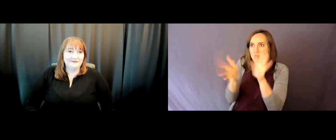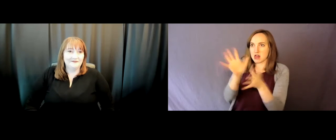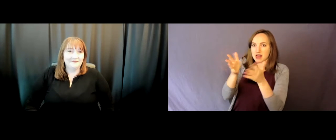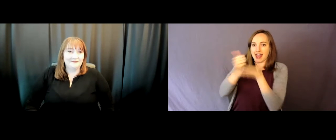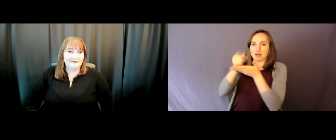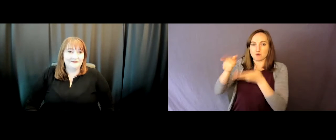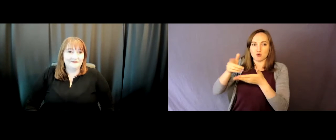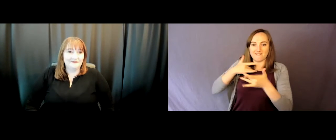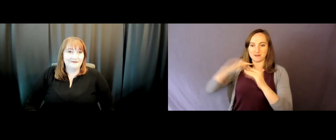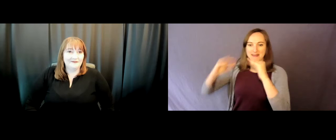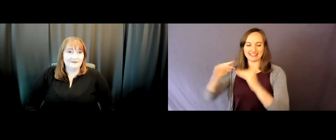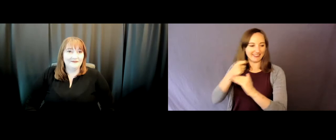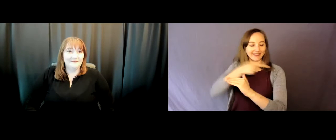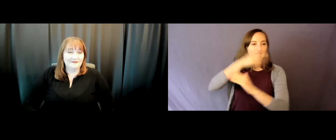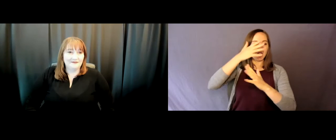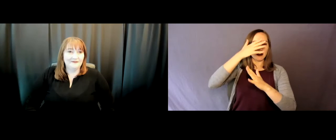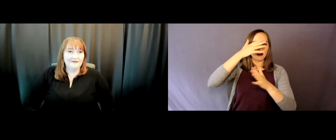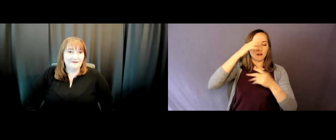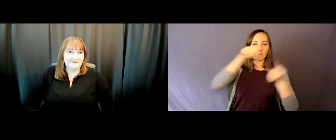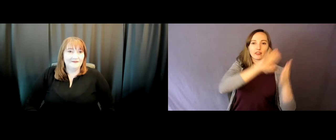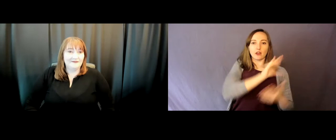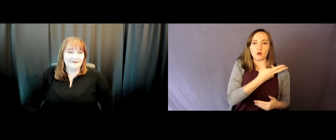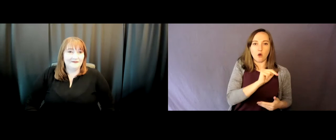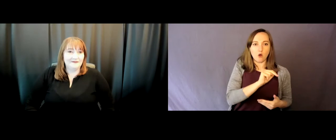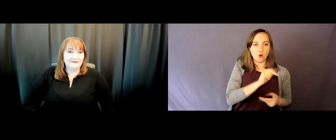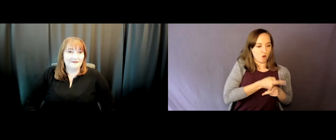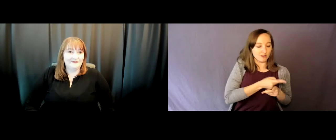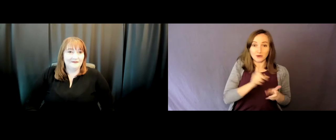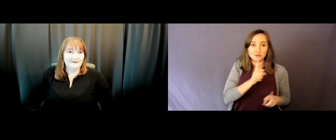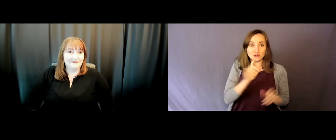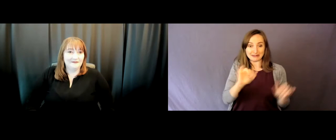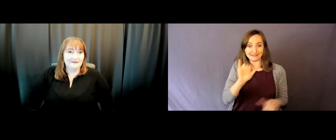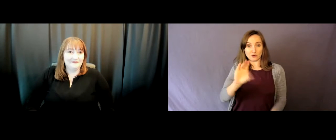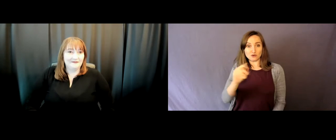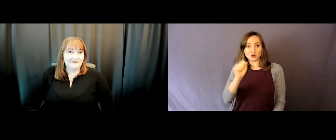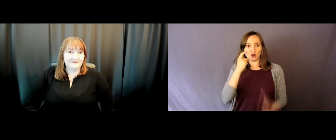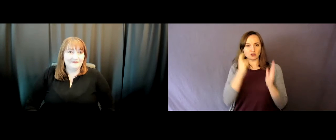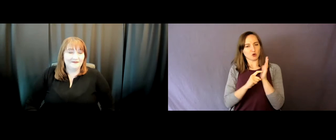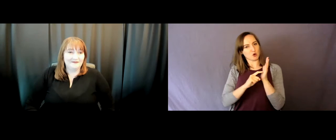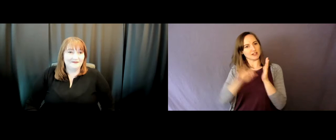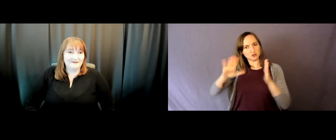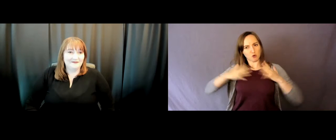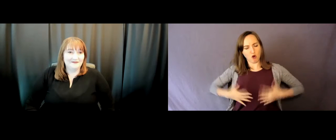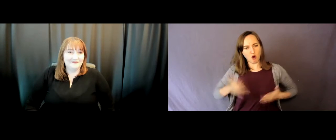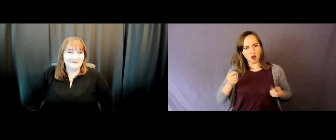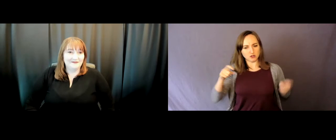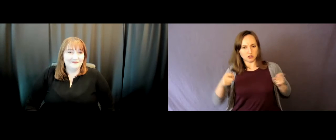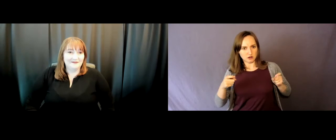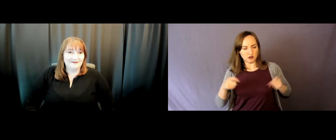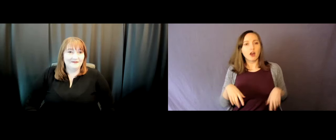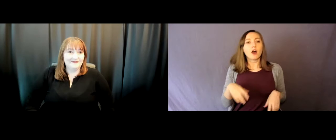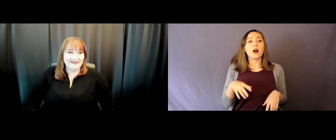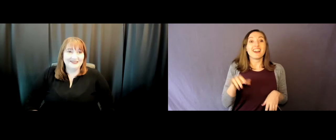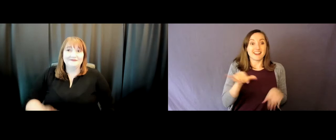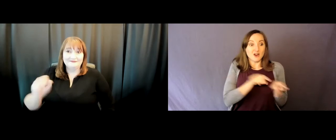you out, then they forget about their own things. And so I'm sure even your dog saw a shift within you after the Reiki, and then